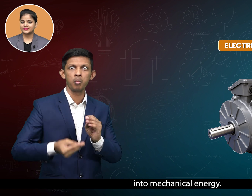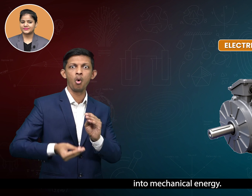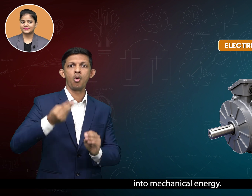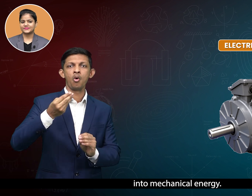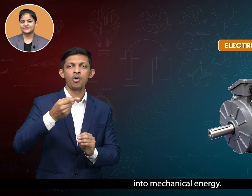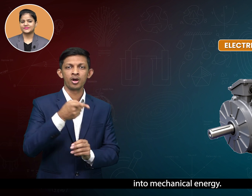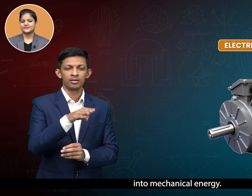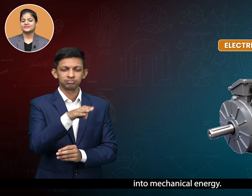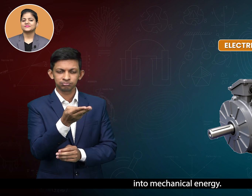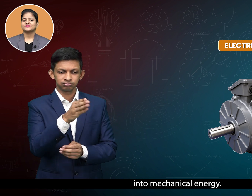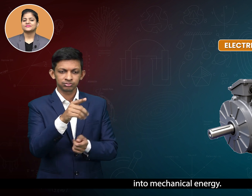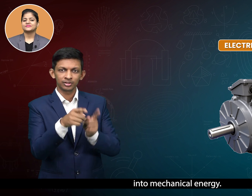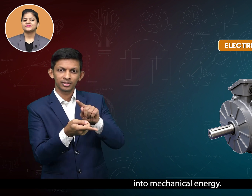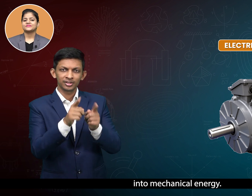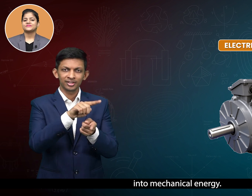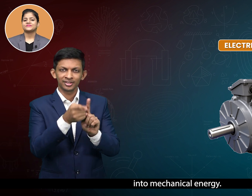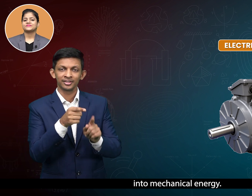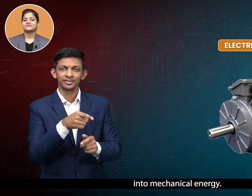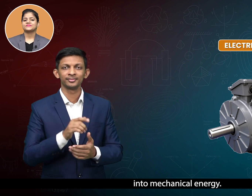energy.